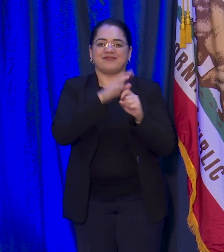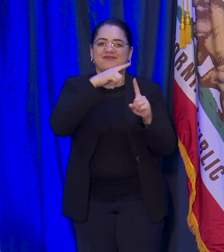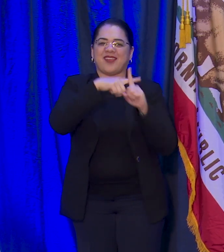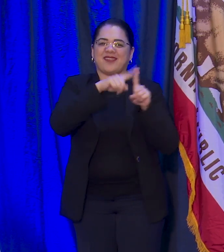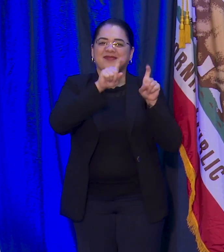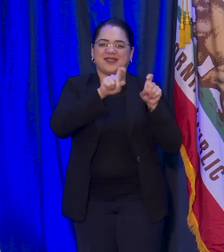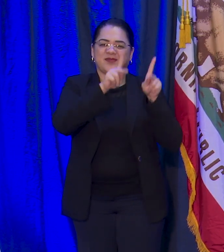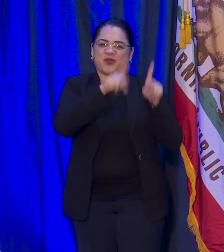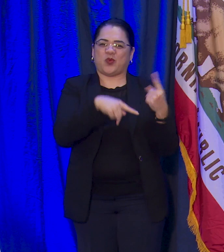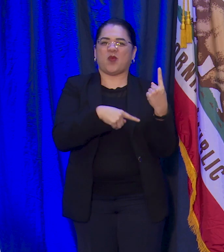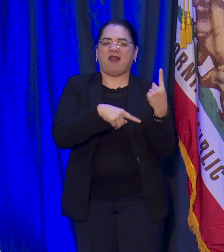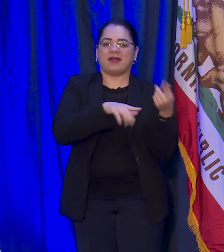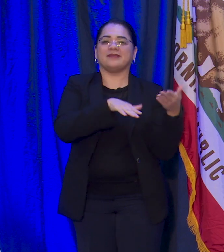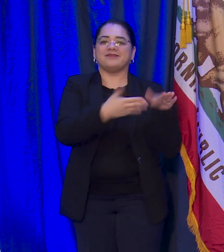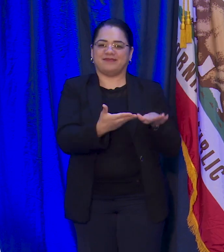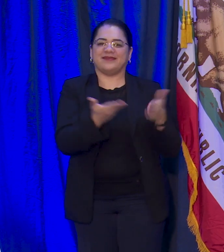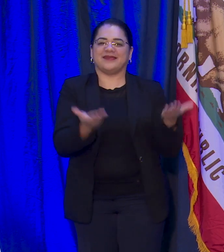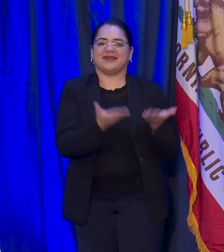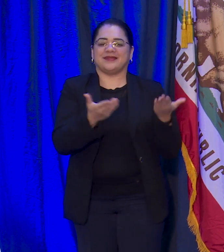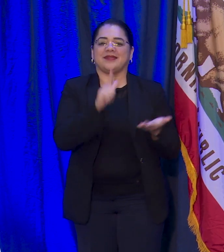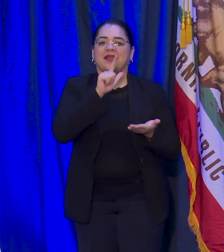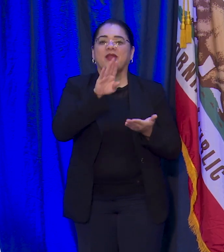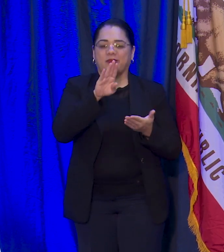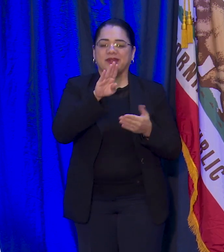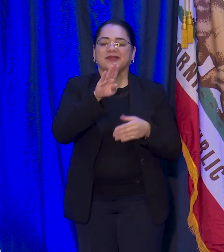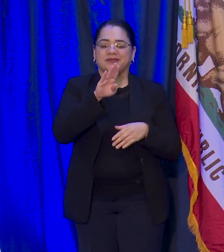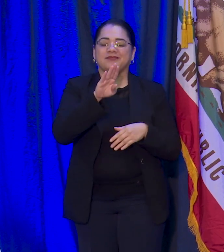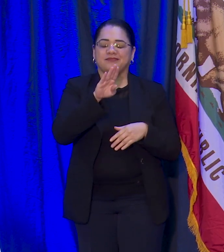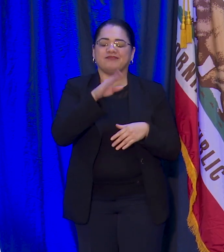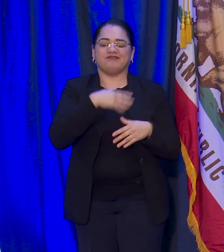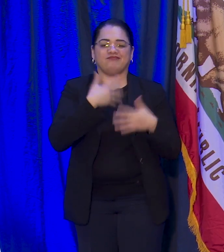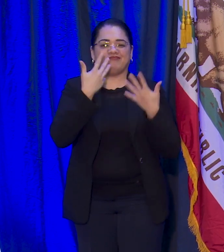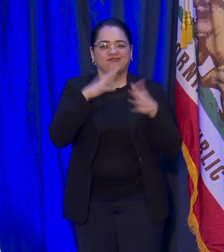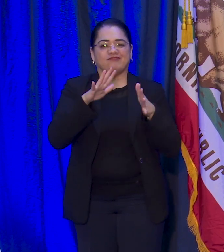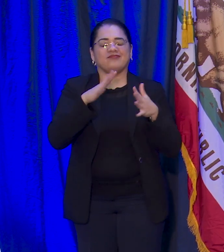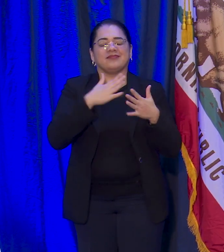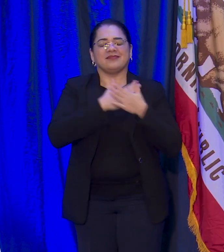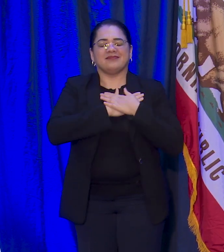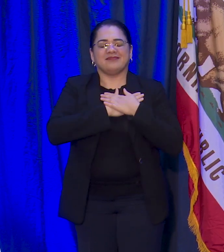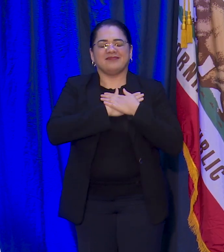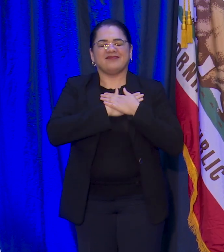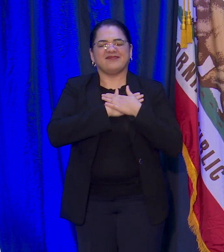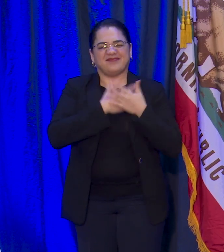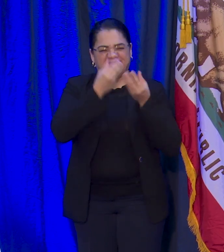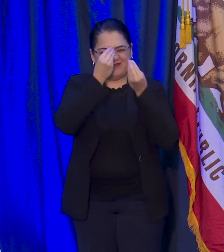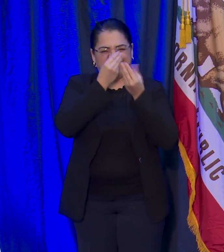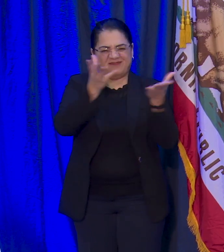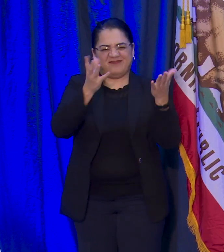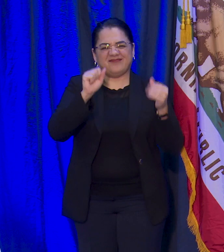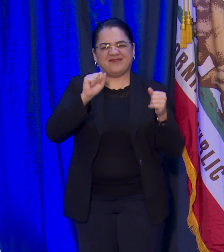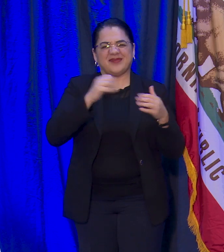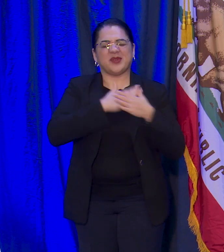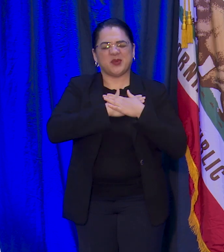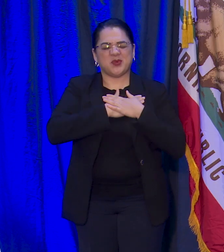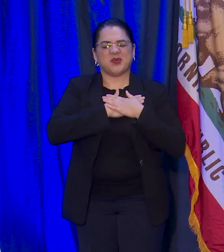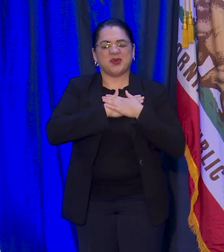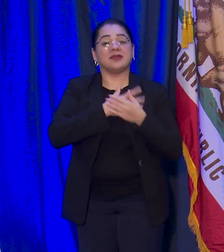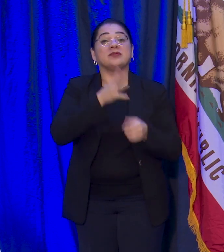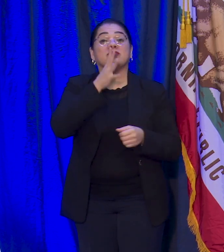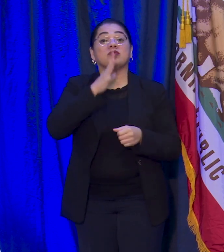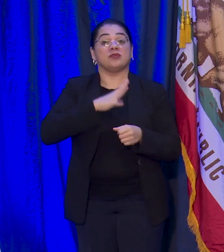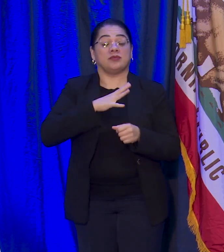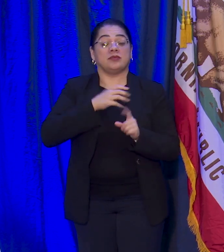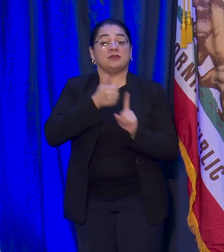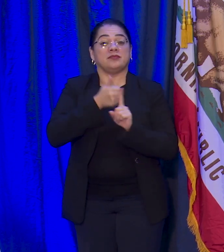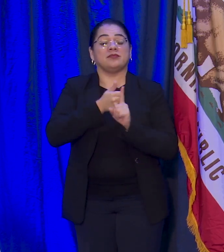COVID-19 here in Long Beach. We share this, of course, with a heavy heart. The patient was a female.